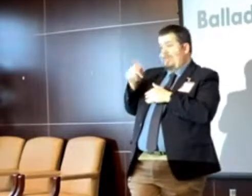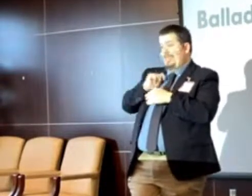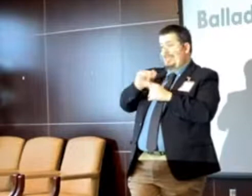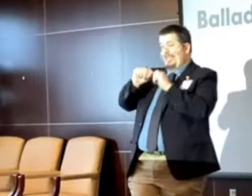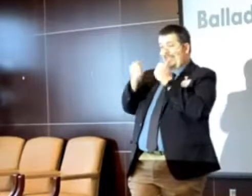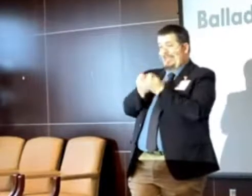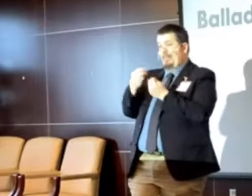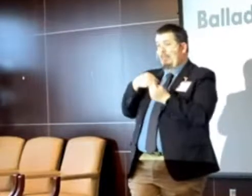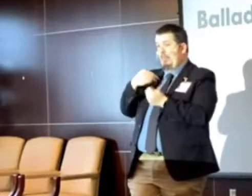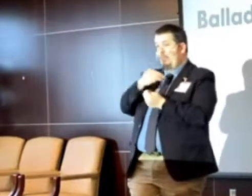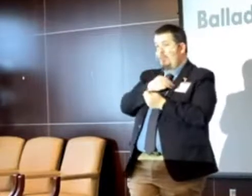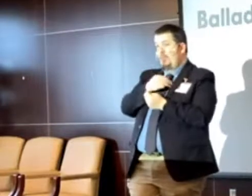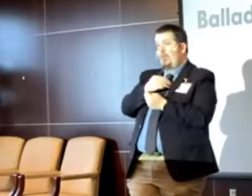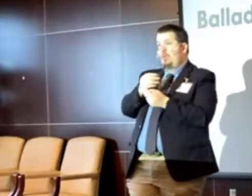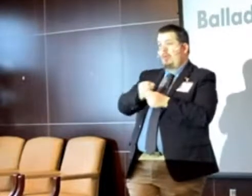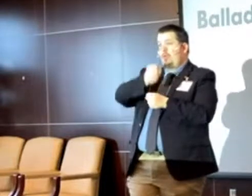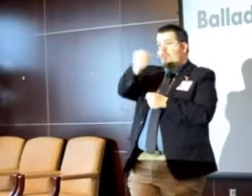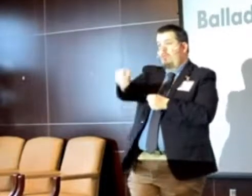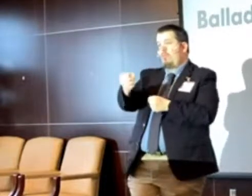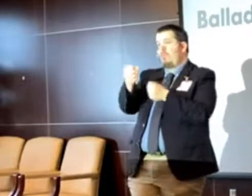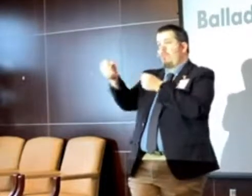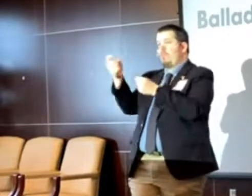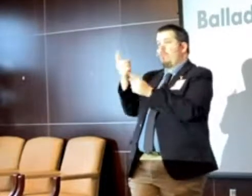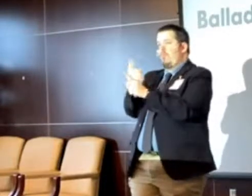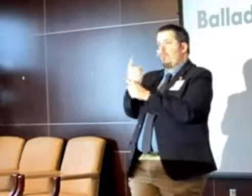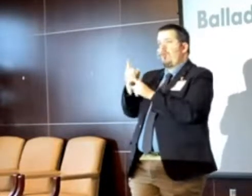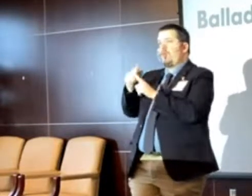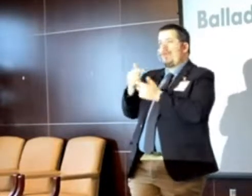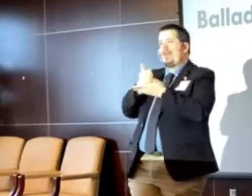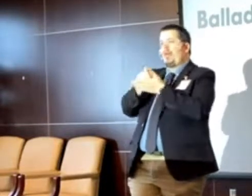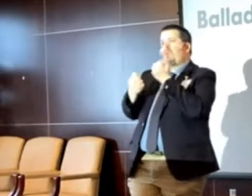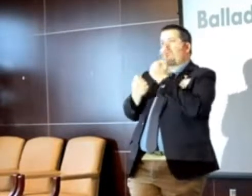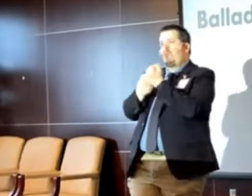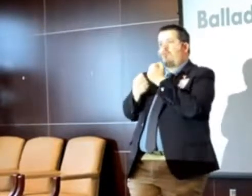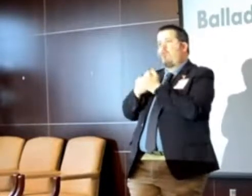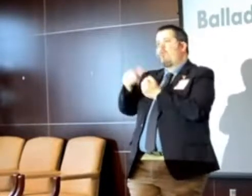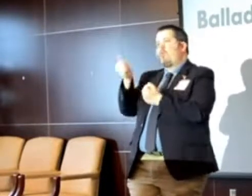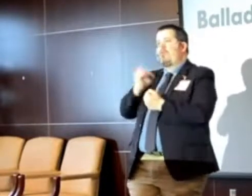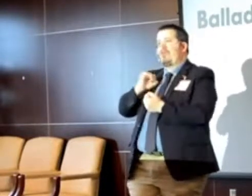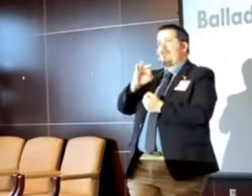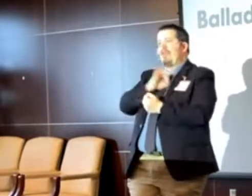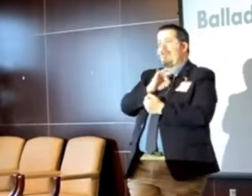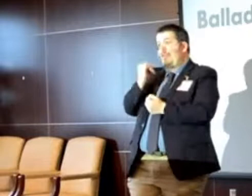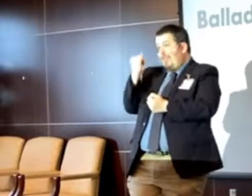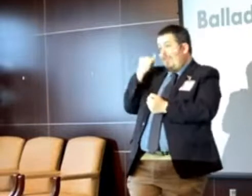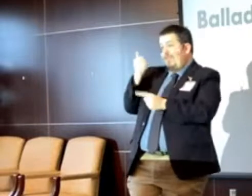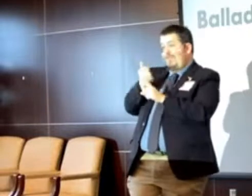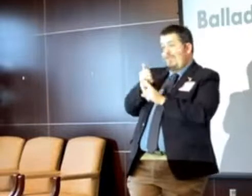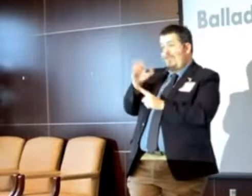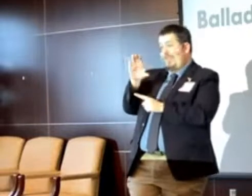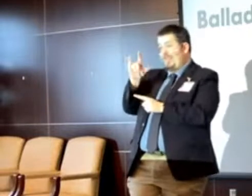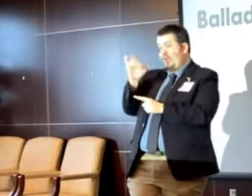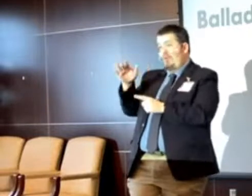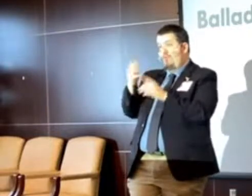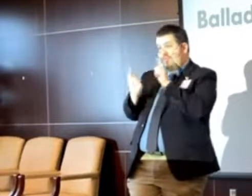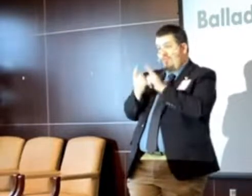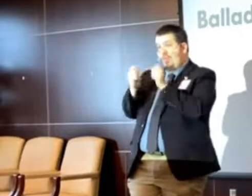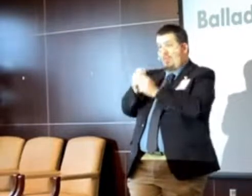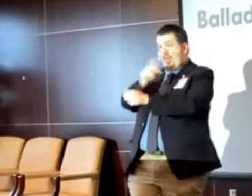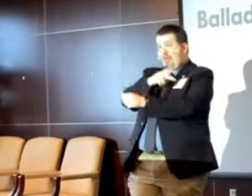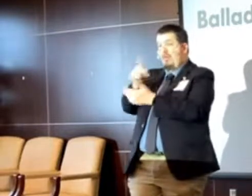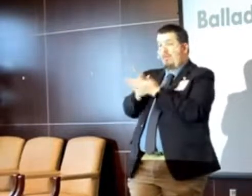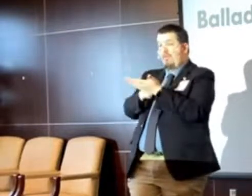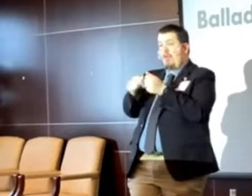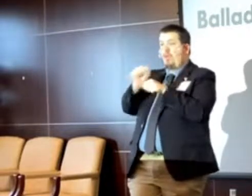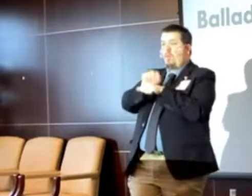members where appropriate to help support our clinical staff. If they're clinical, it's possible they can come back and work in